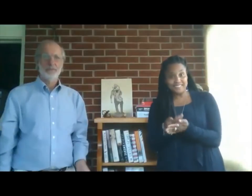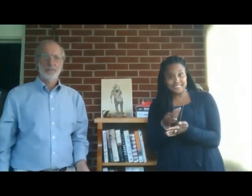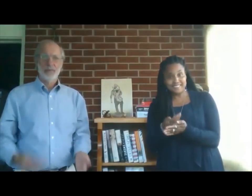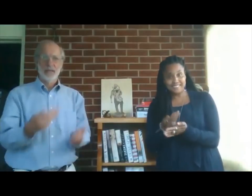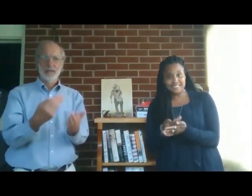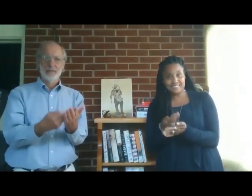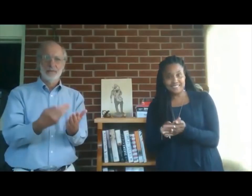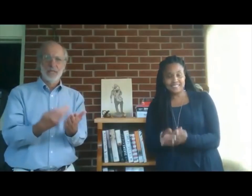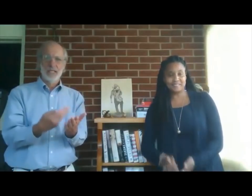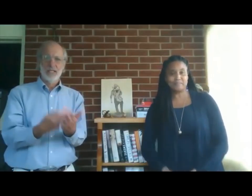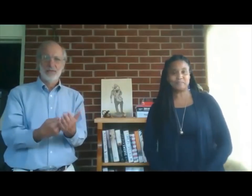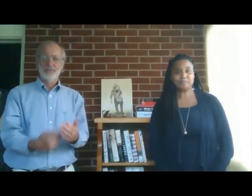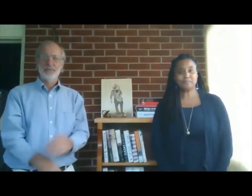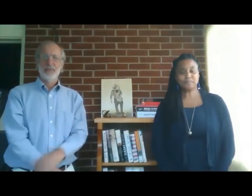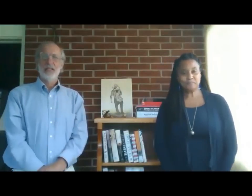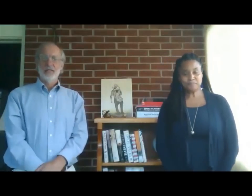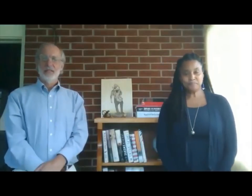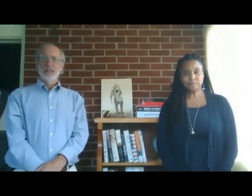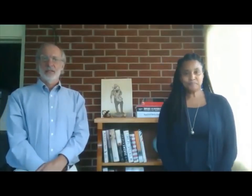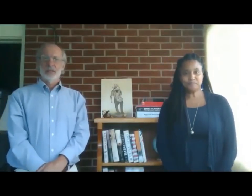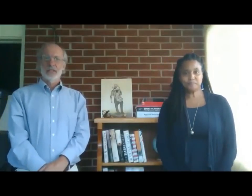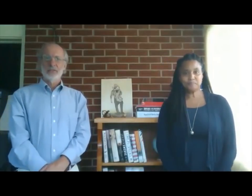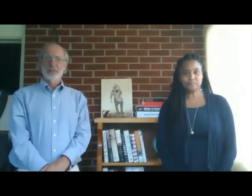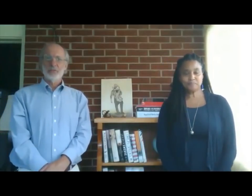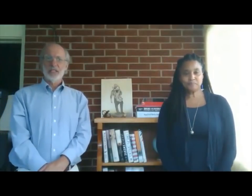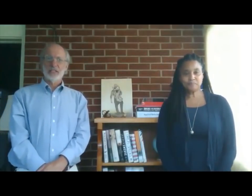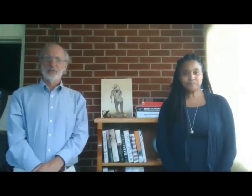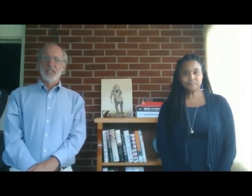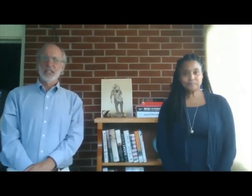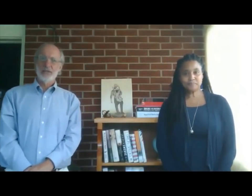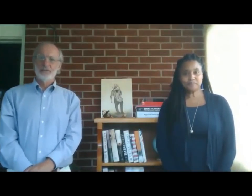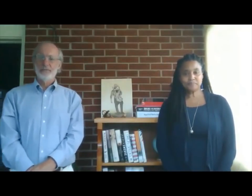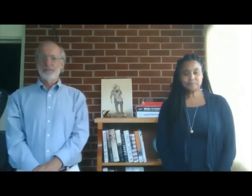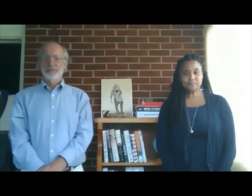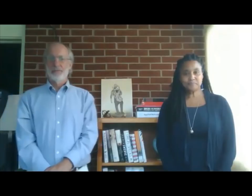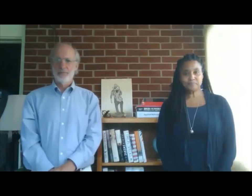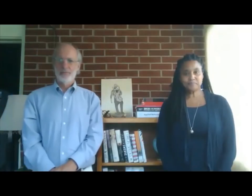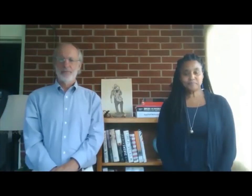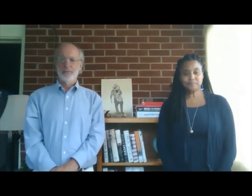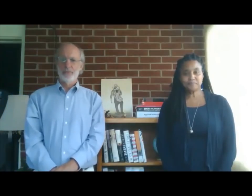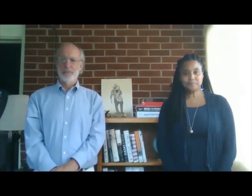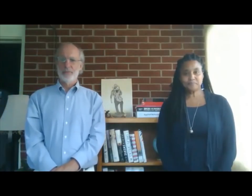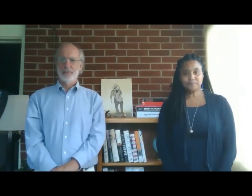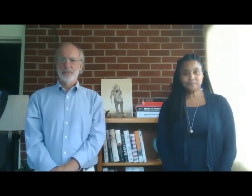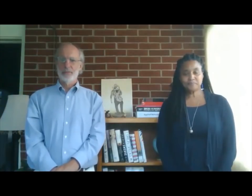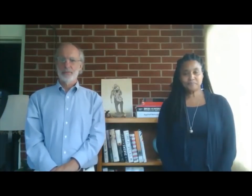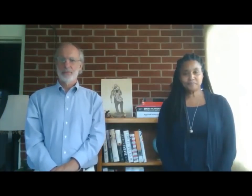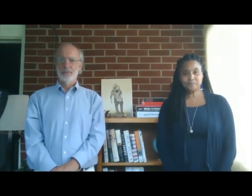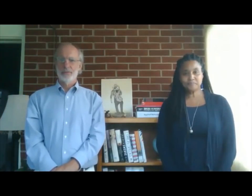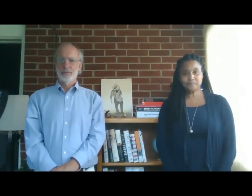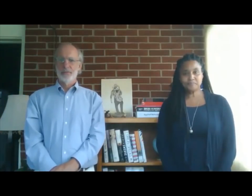Money. Money. Okay, everybody practice money.